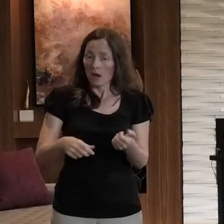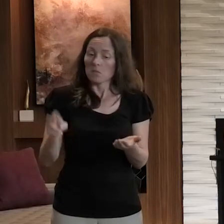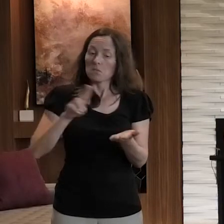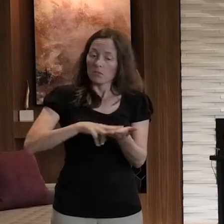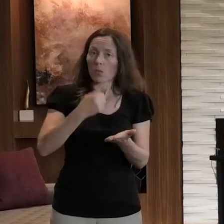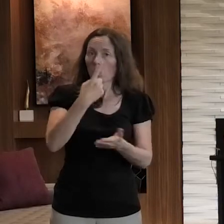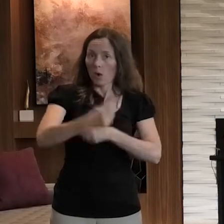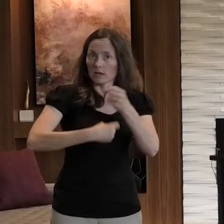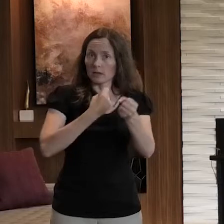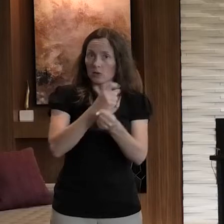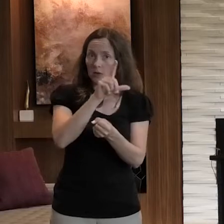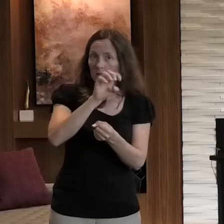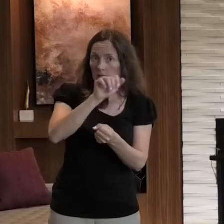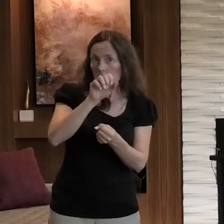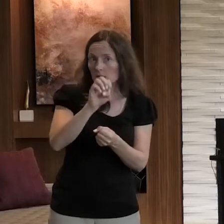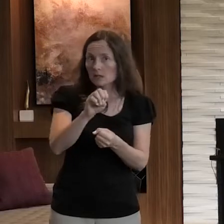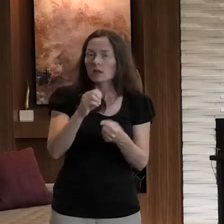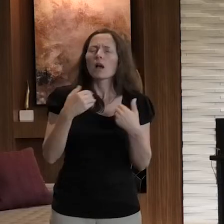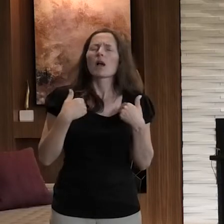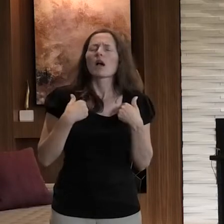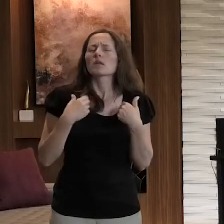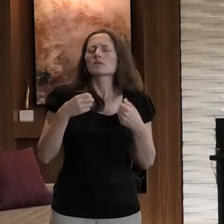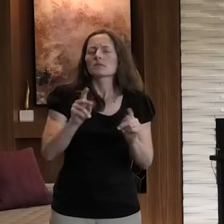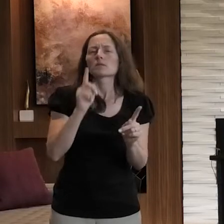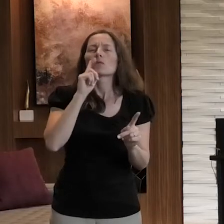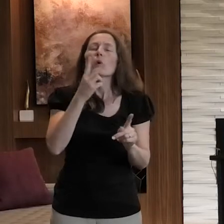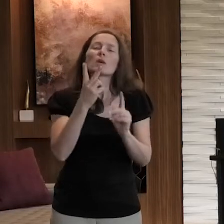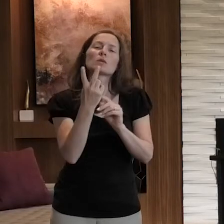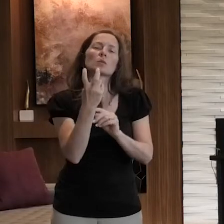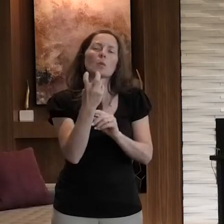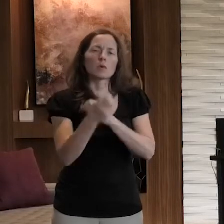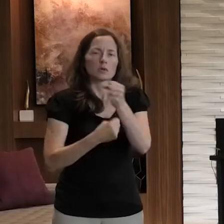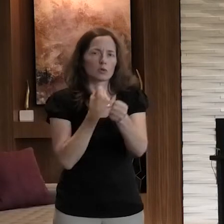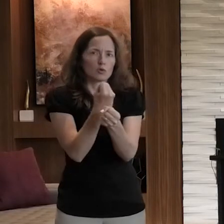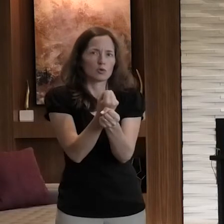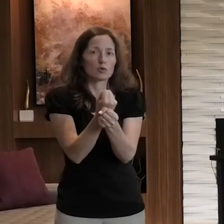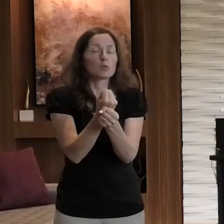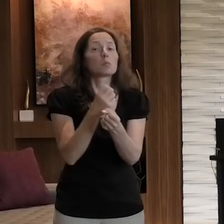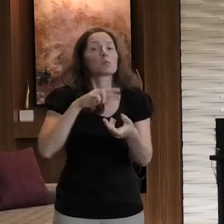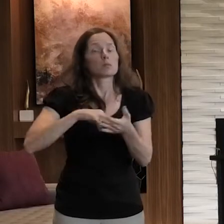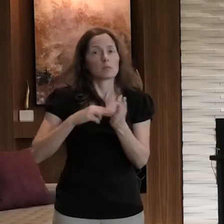they can live in the unit if they choose or participate in the program for 3 years.